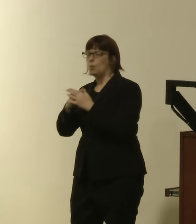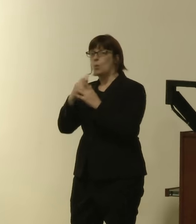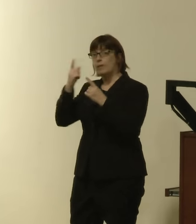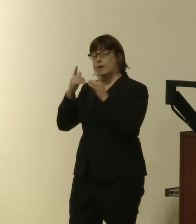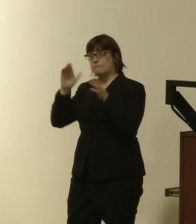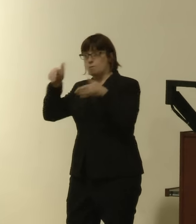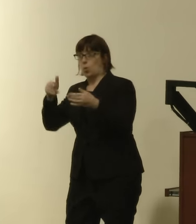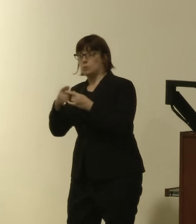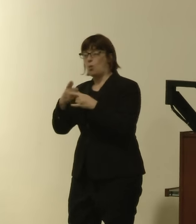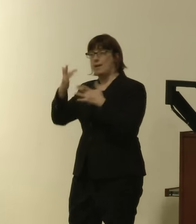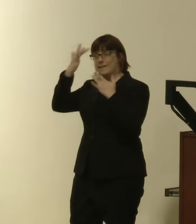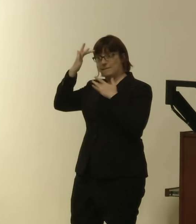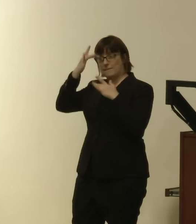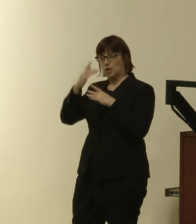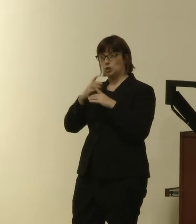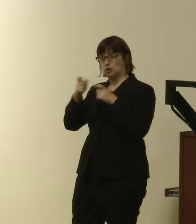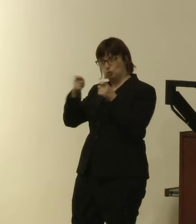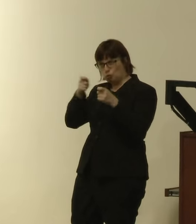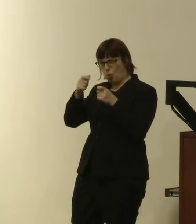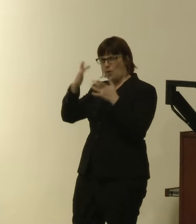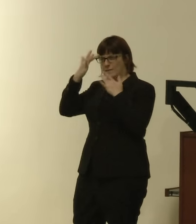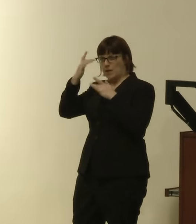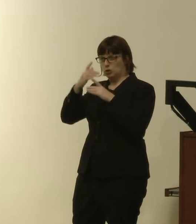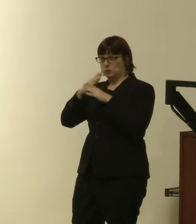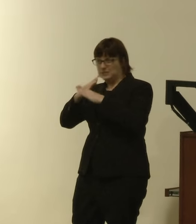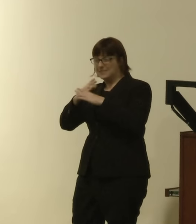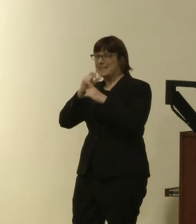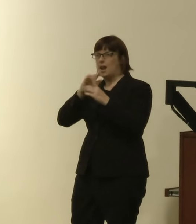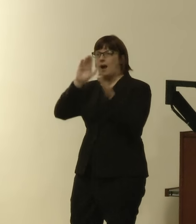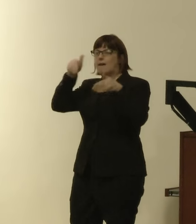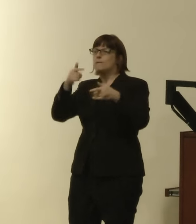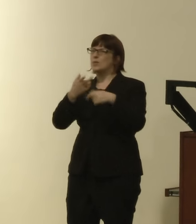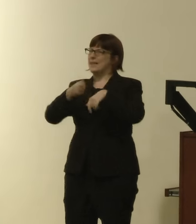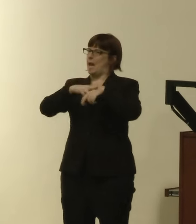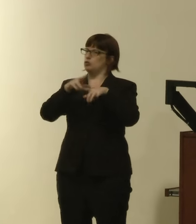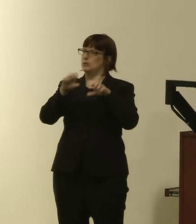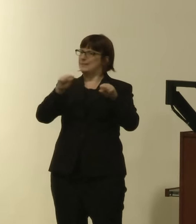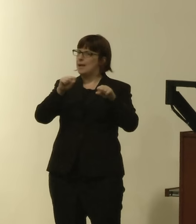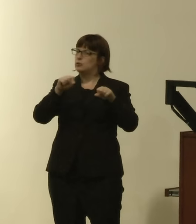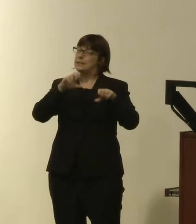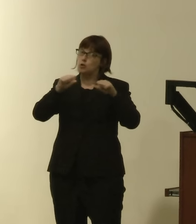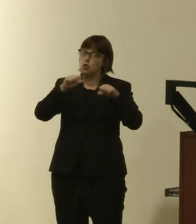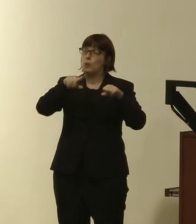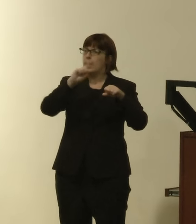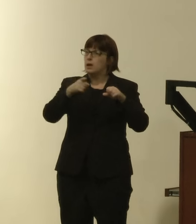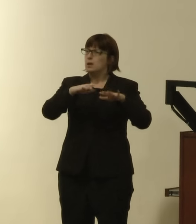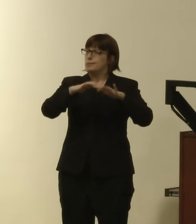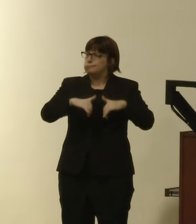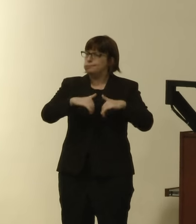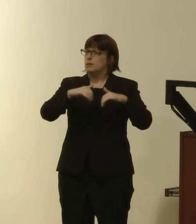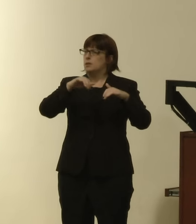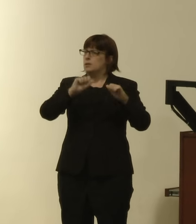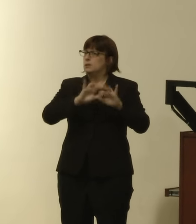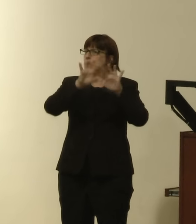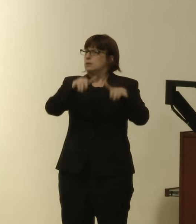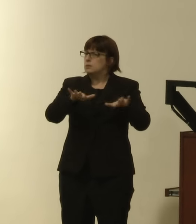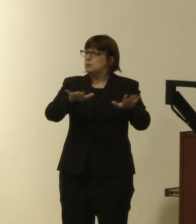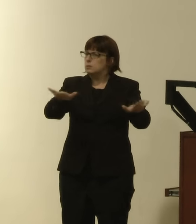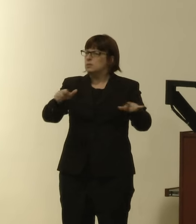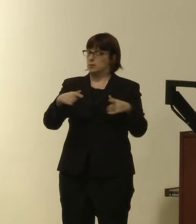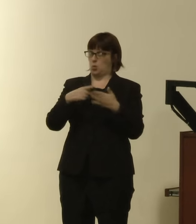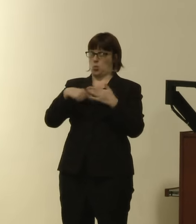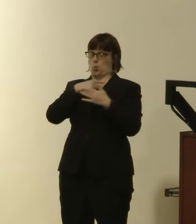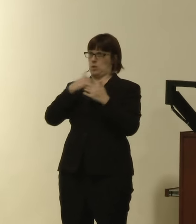infections, and are we not focusing enough on natural disasters and chronic illnesses? Yeah. What should we as future public health